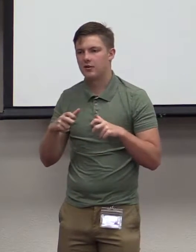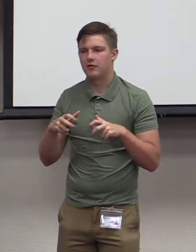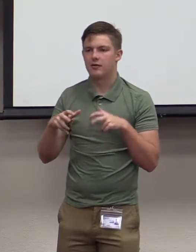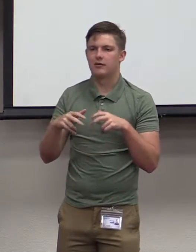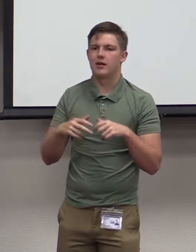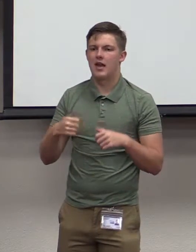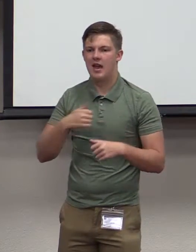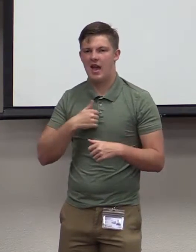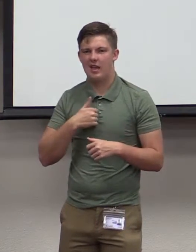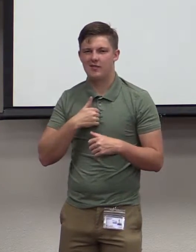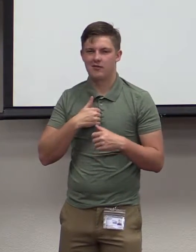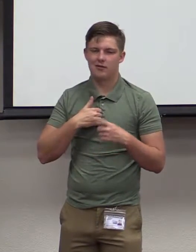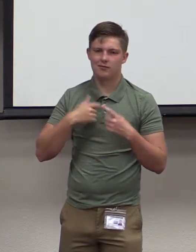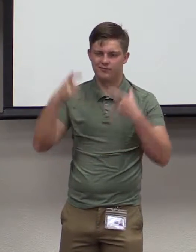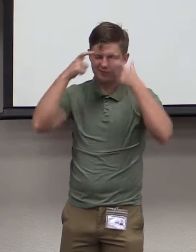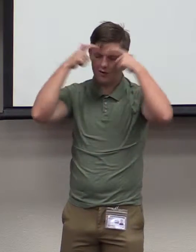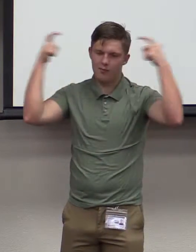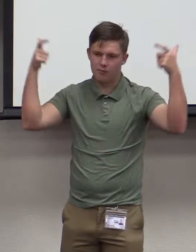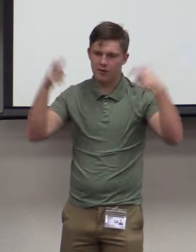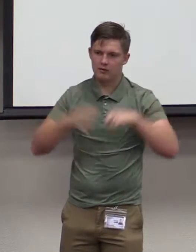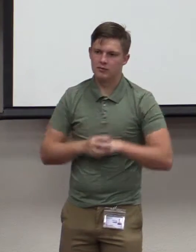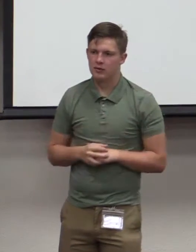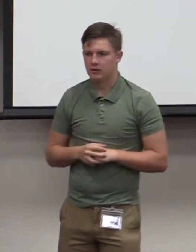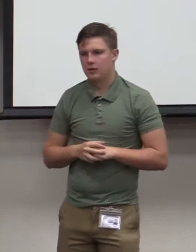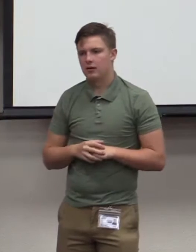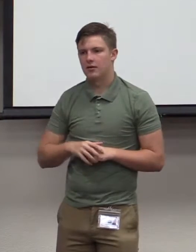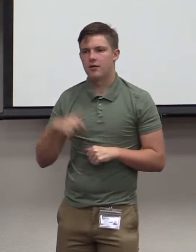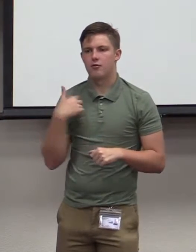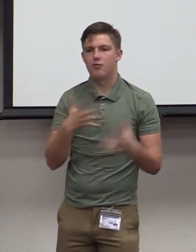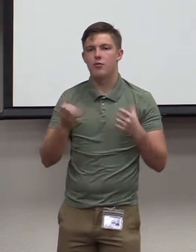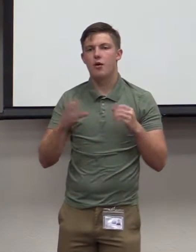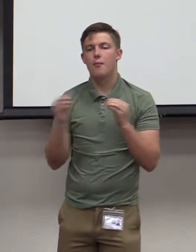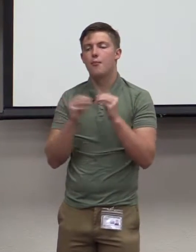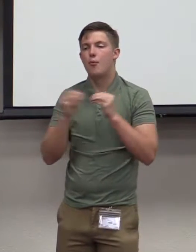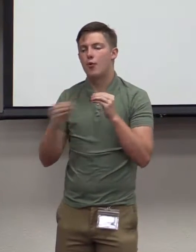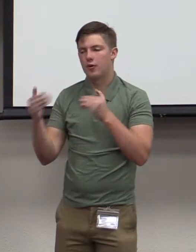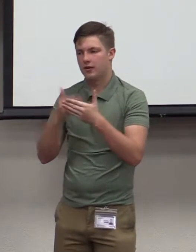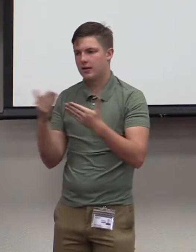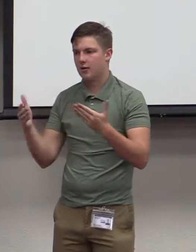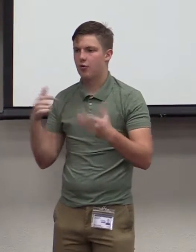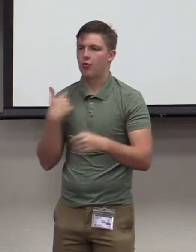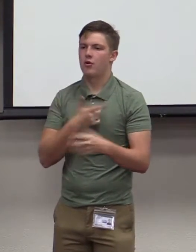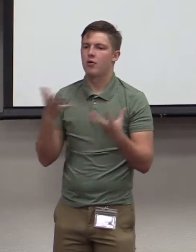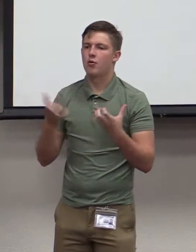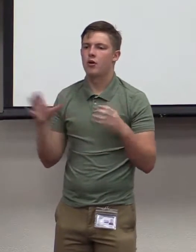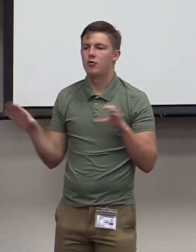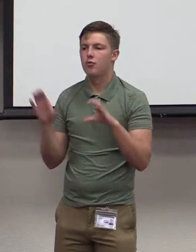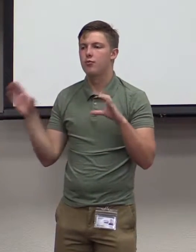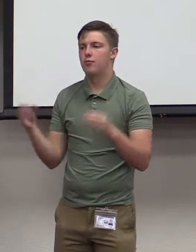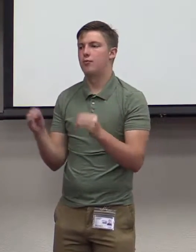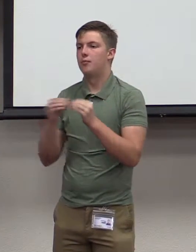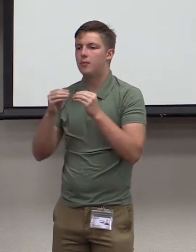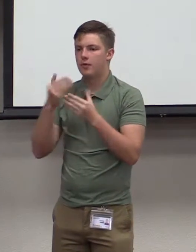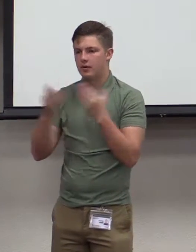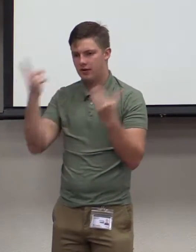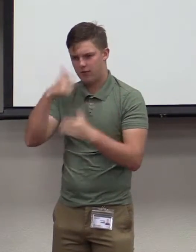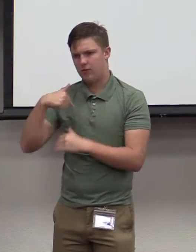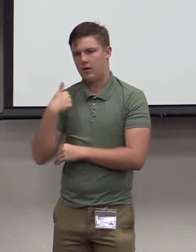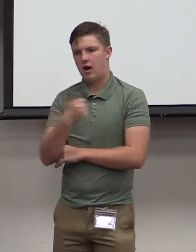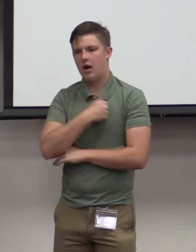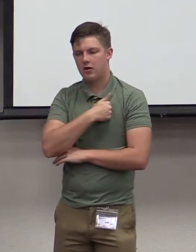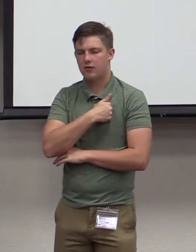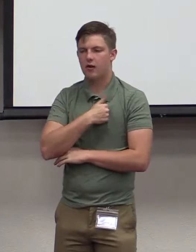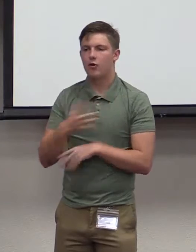self-centered. It says that we want more things. We want to do more things for ourselves. We want to have